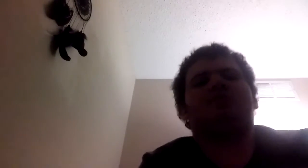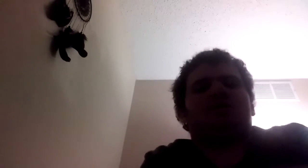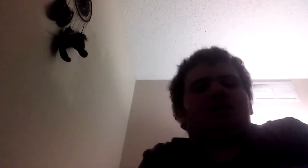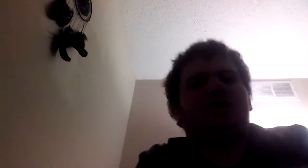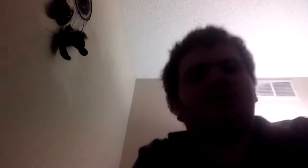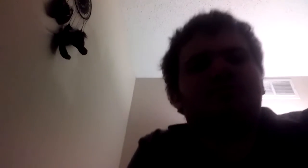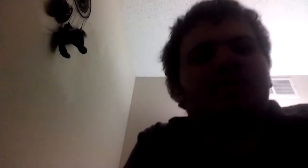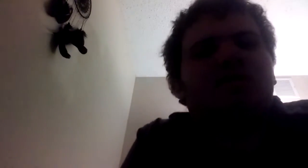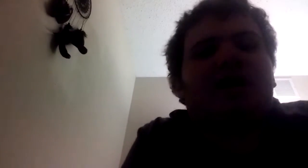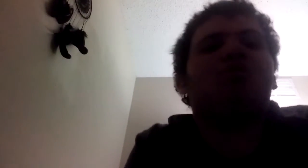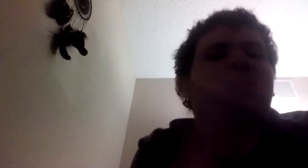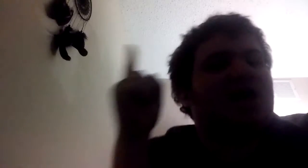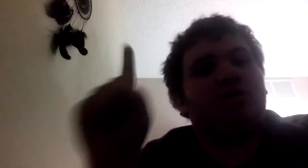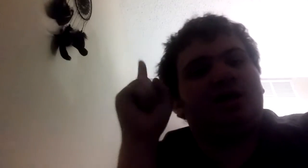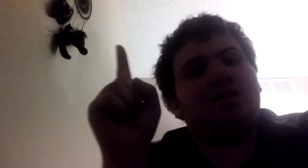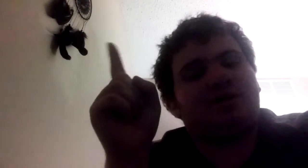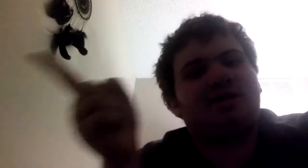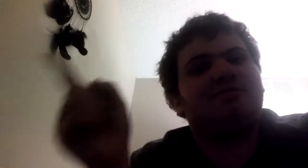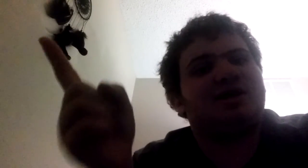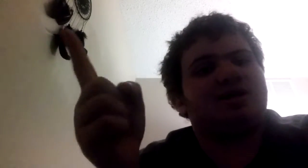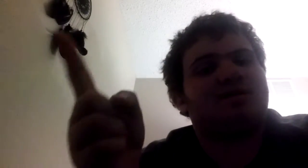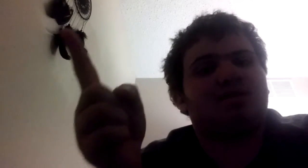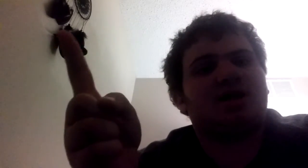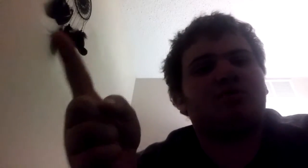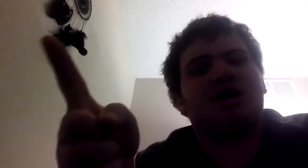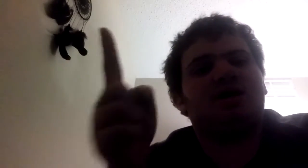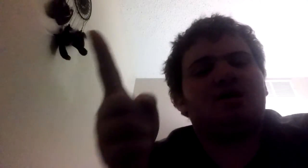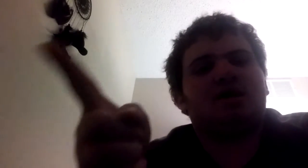Anyway, I'm only counting him because in the beginning of this video,